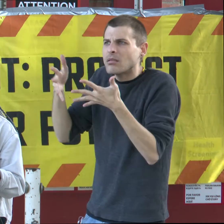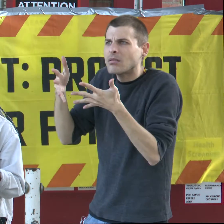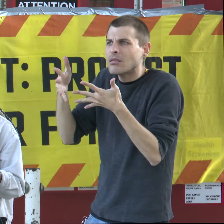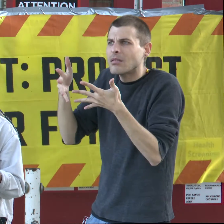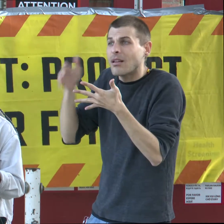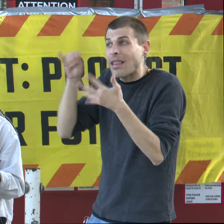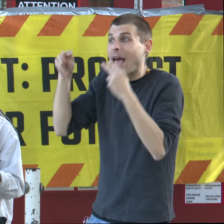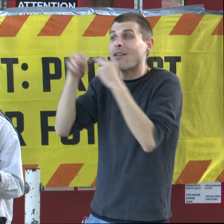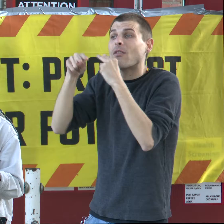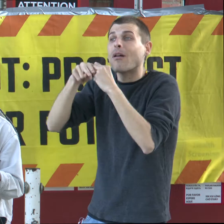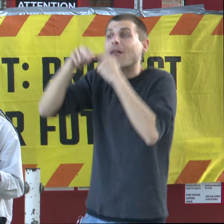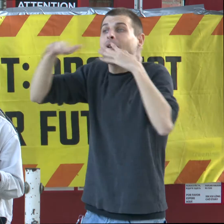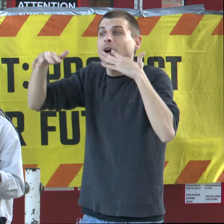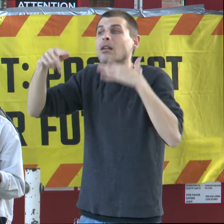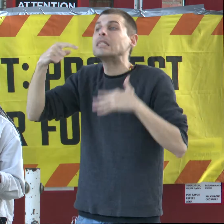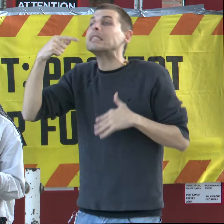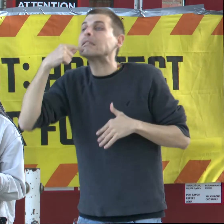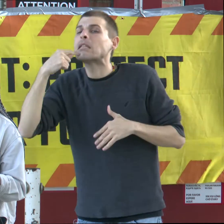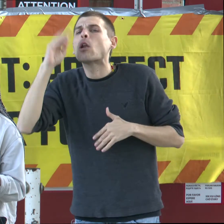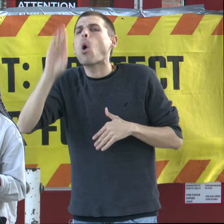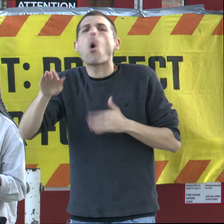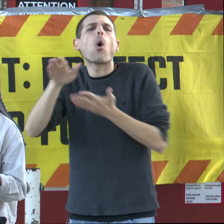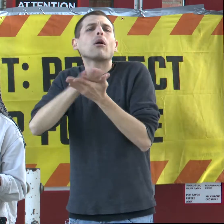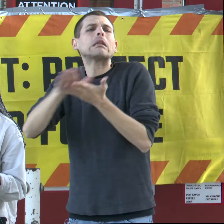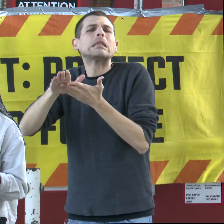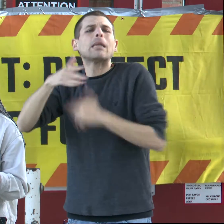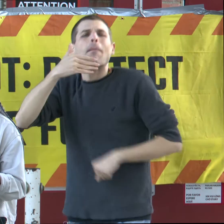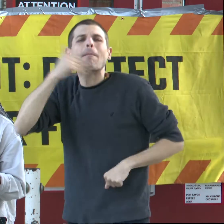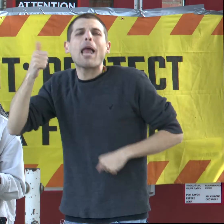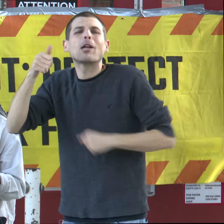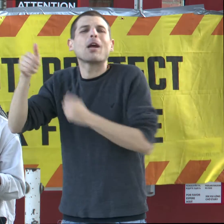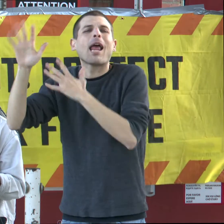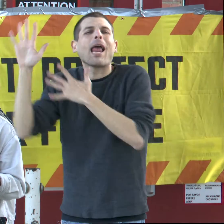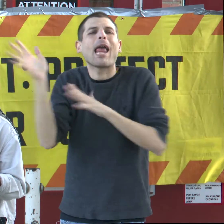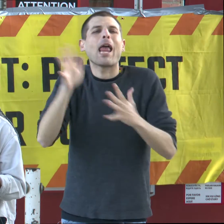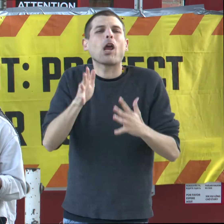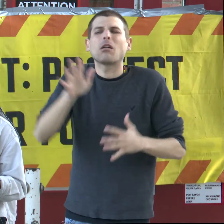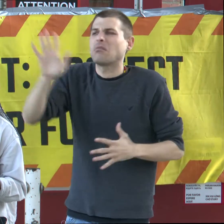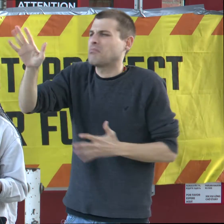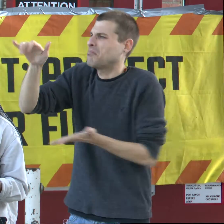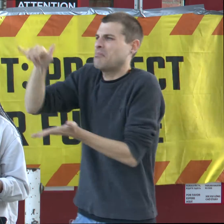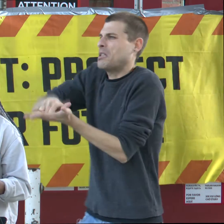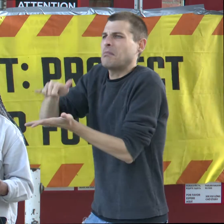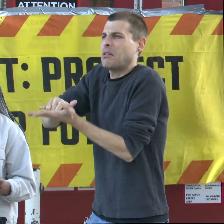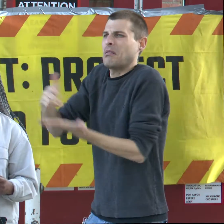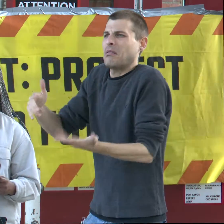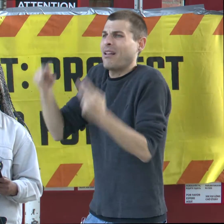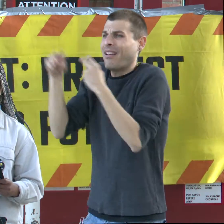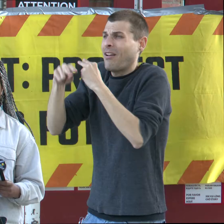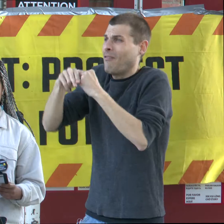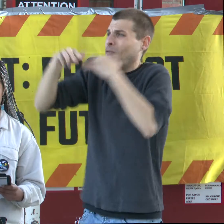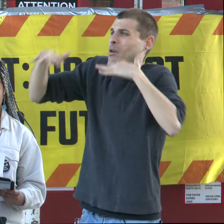expansion would reduce air pollution, but in reality, that's just not something that freeway expansions do.